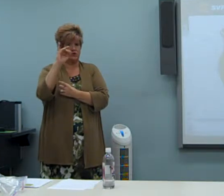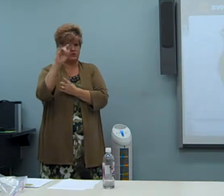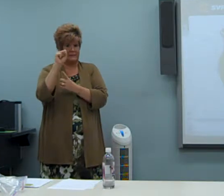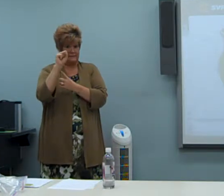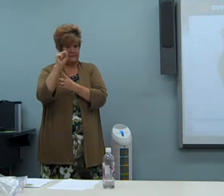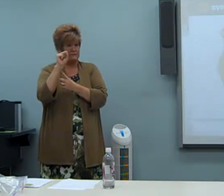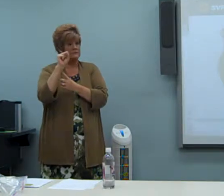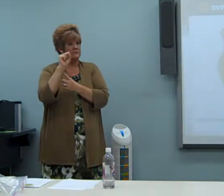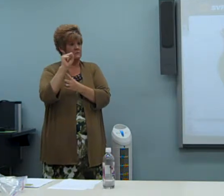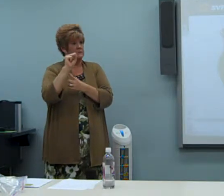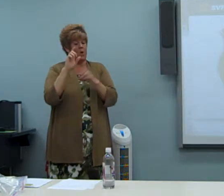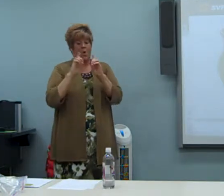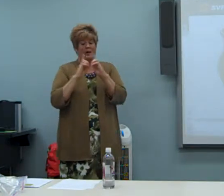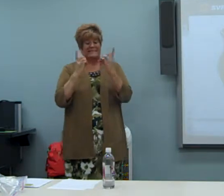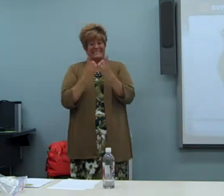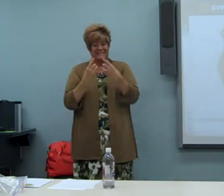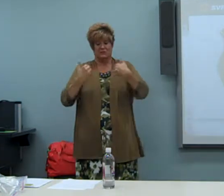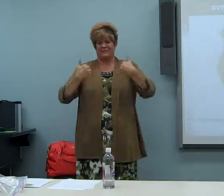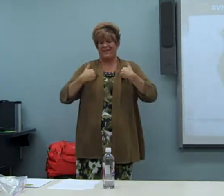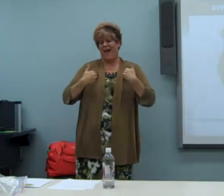Each region has a district.